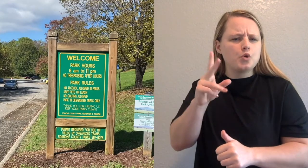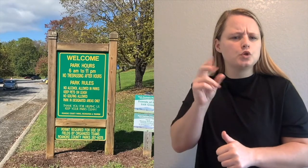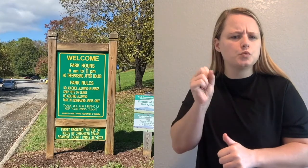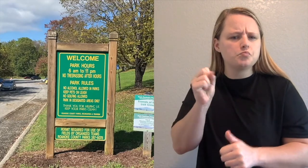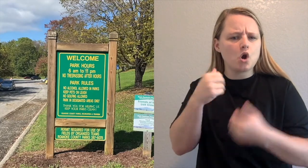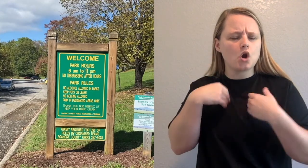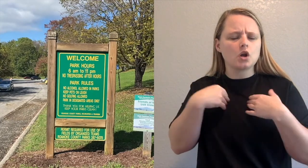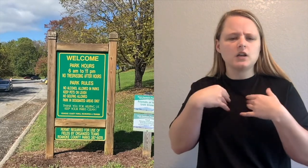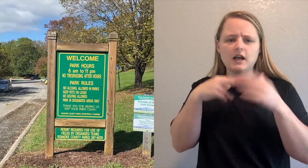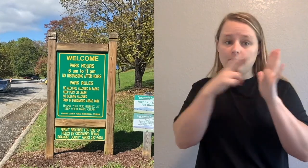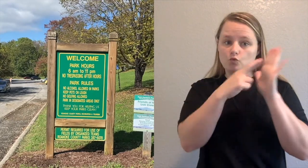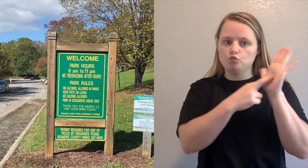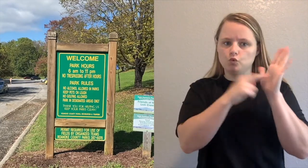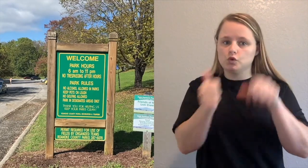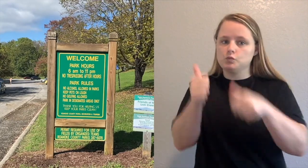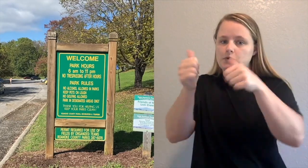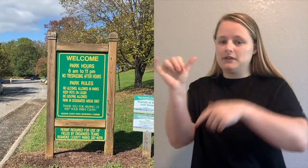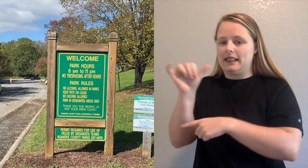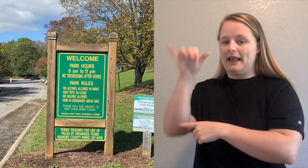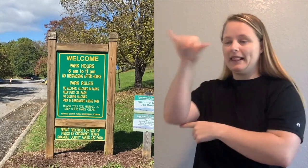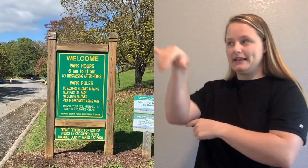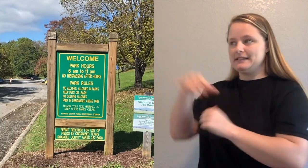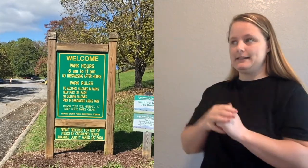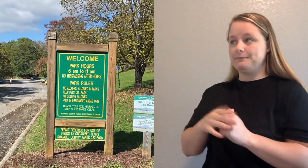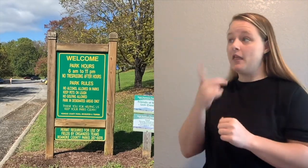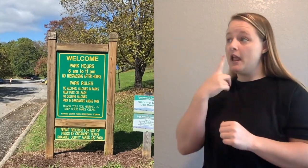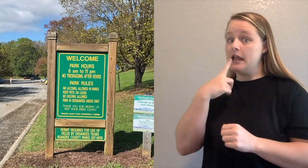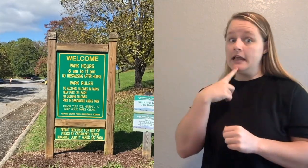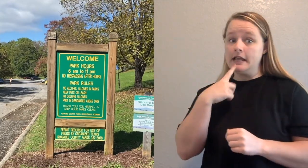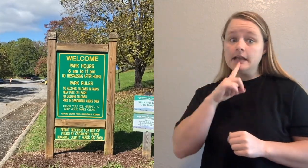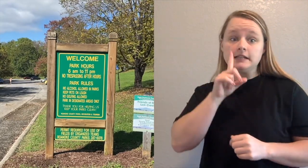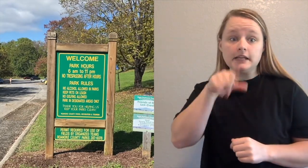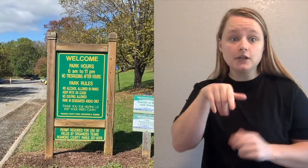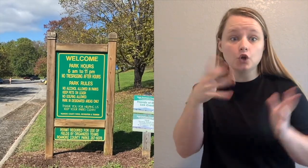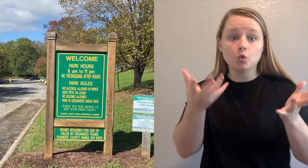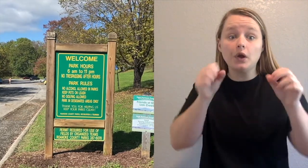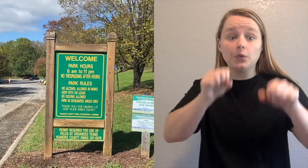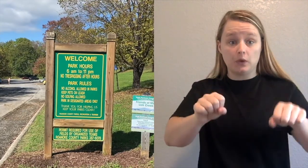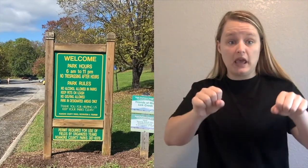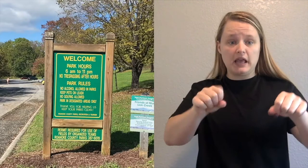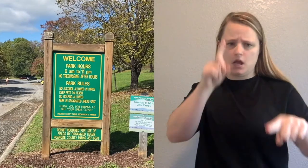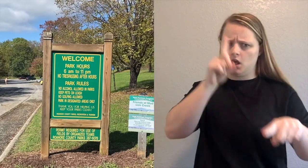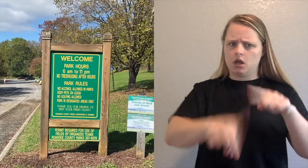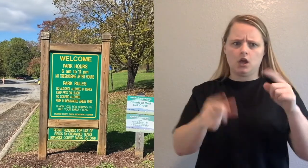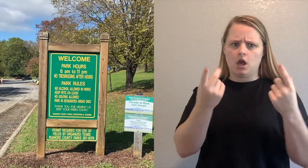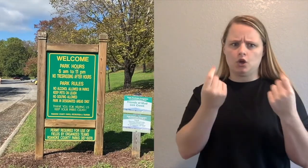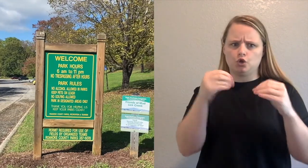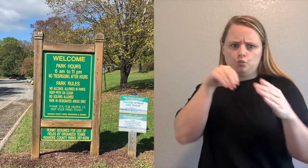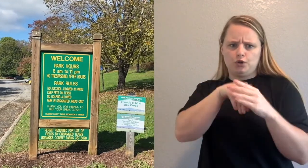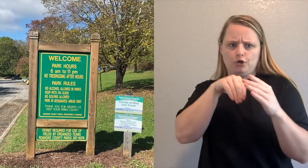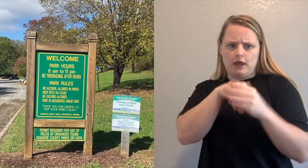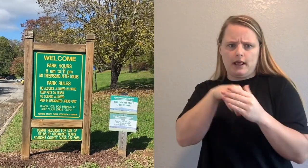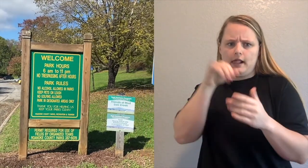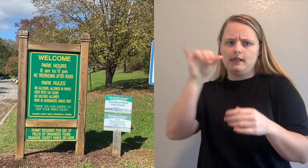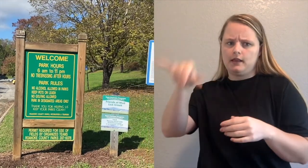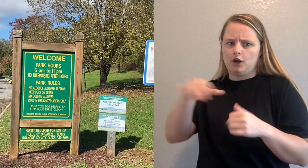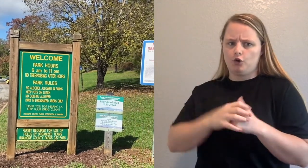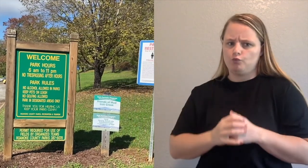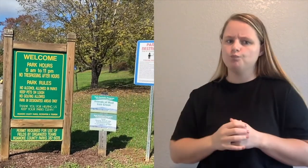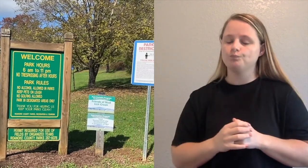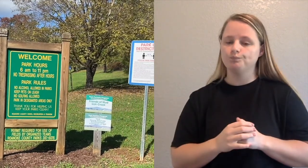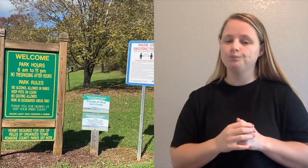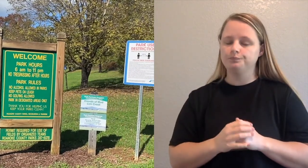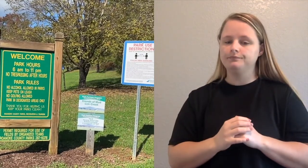Most parks have rules posted like this. They tell you what you can and cannot do while you're in the park.